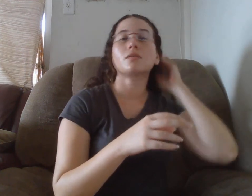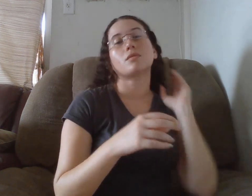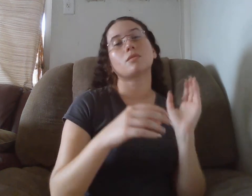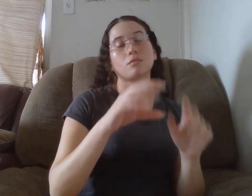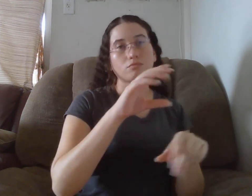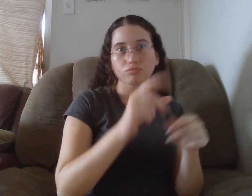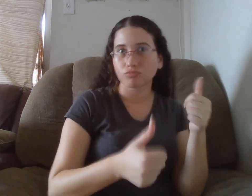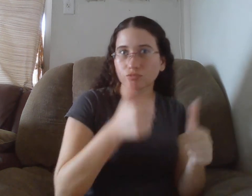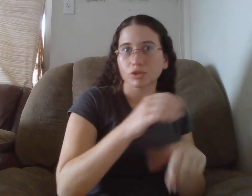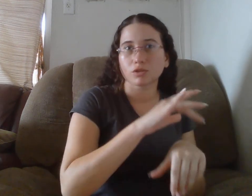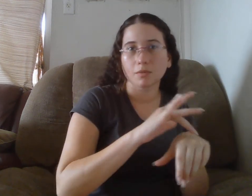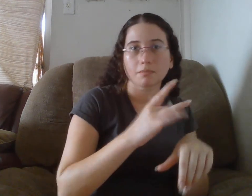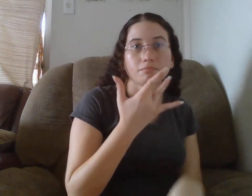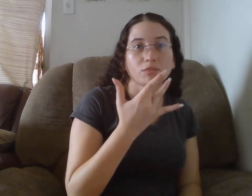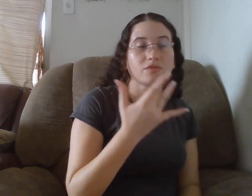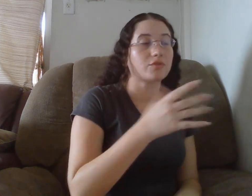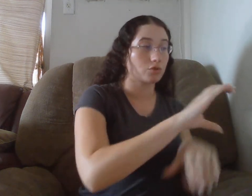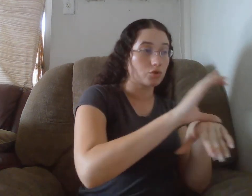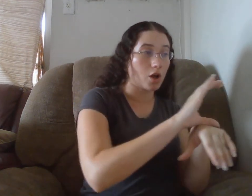better? And guess what their response was?